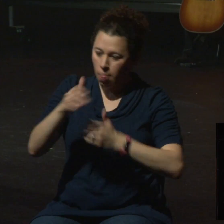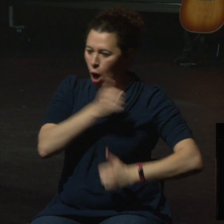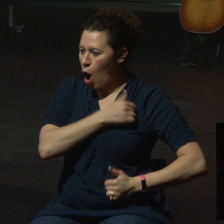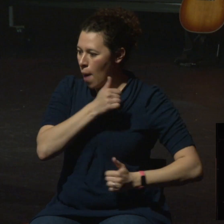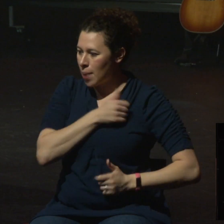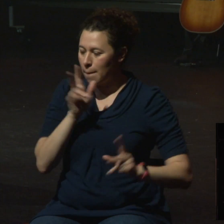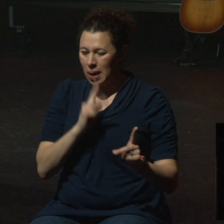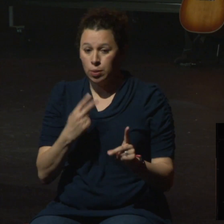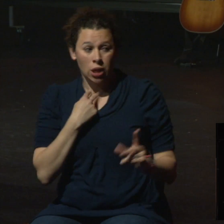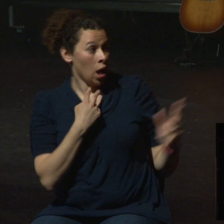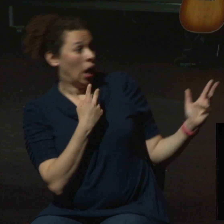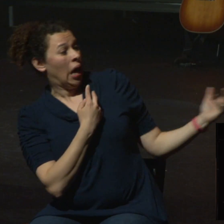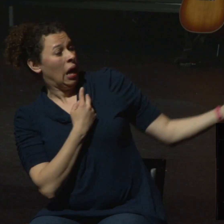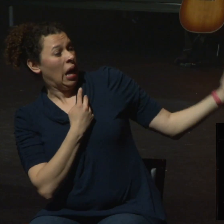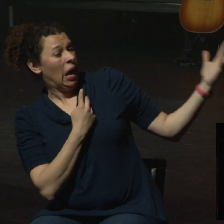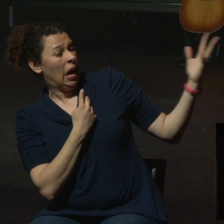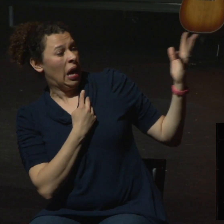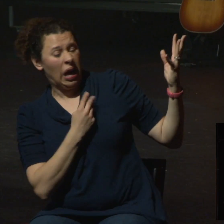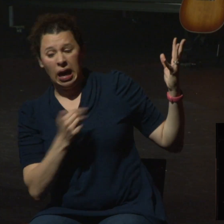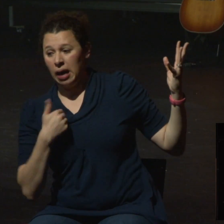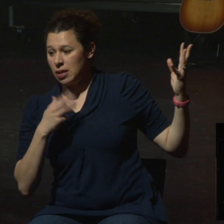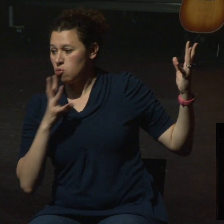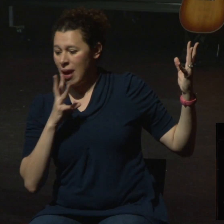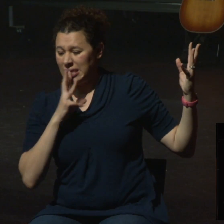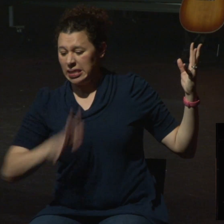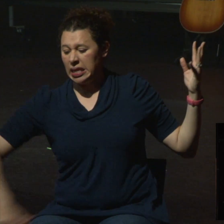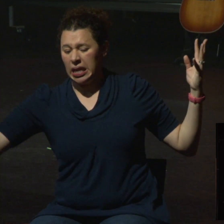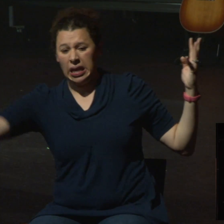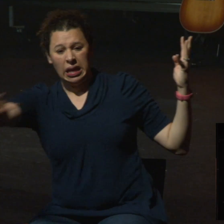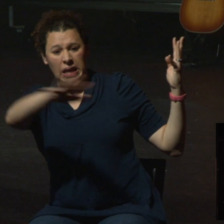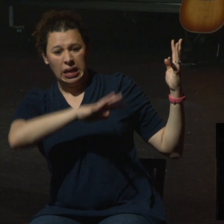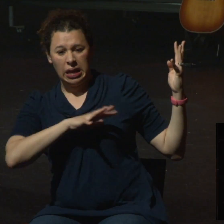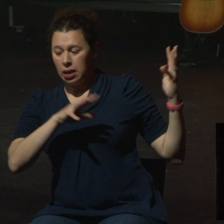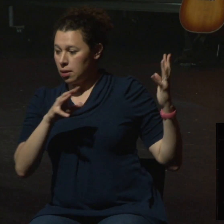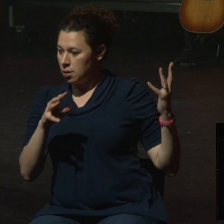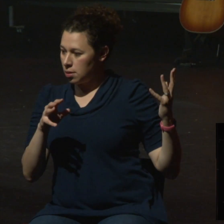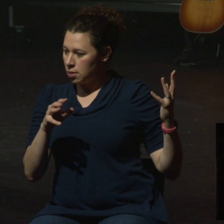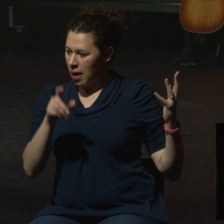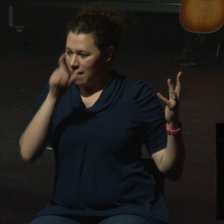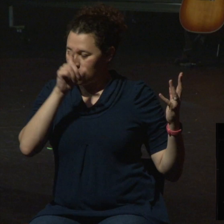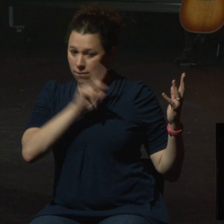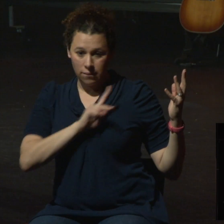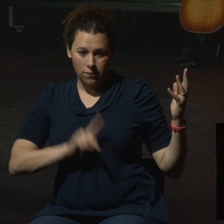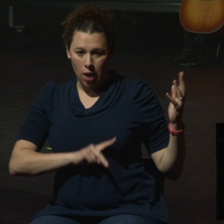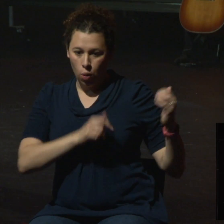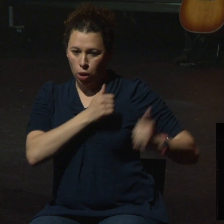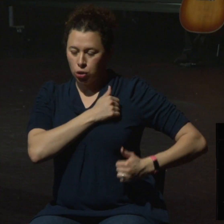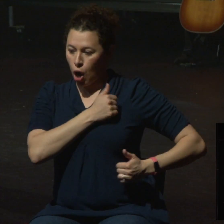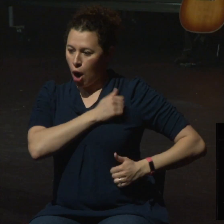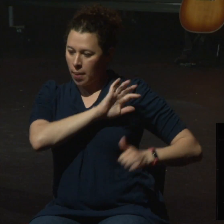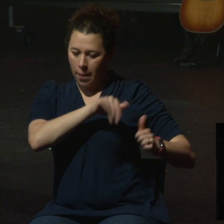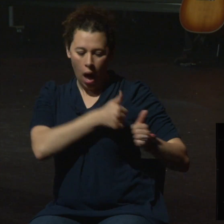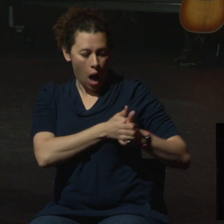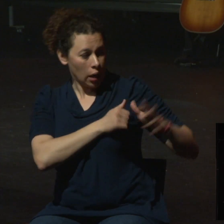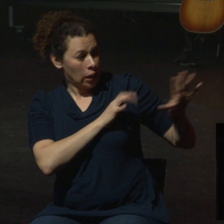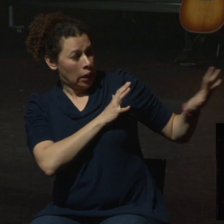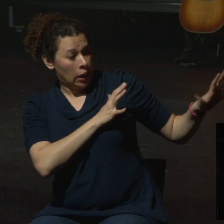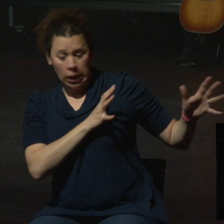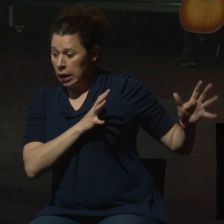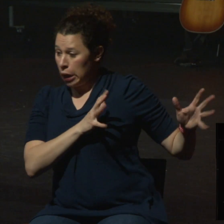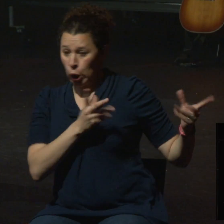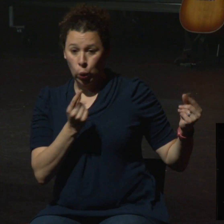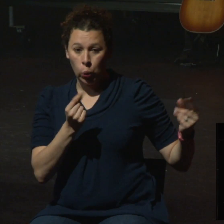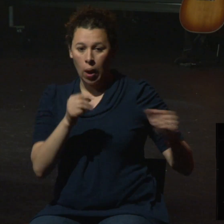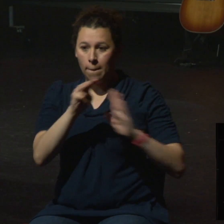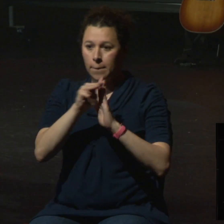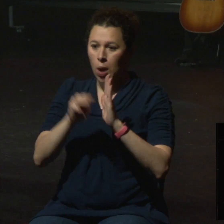stuck. They got the Red Sea in front of them, and they got Moses' army behind them. What in the world are we going to do? Moses raises up his staff. The